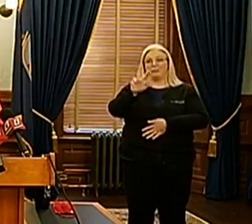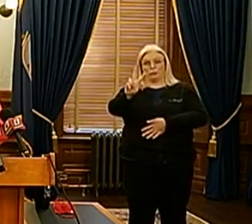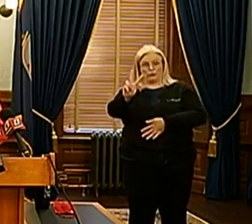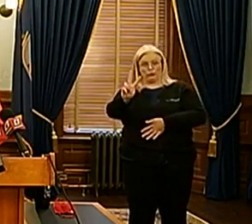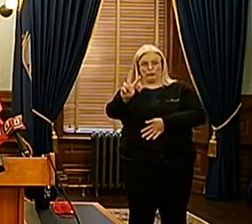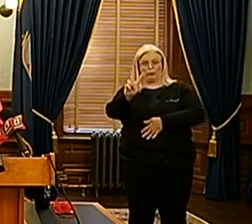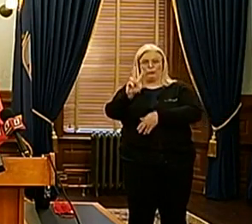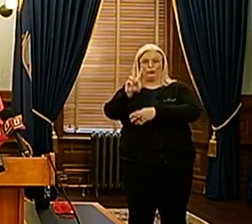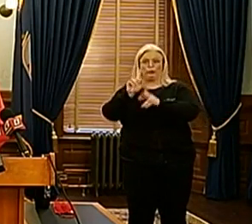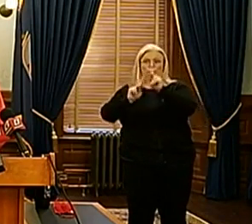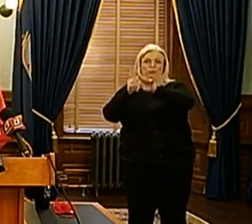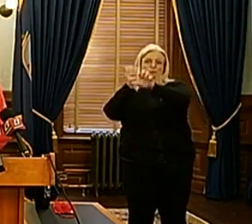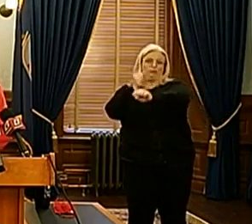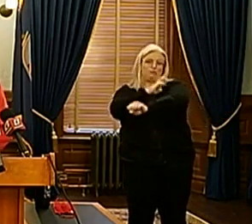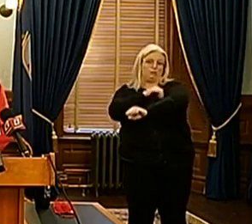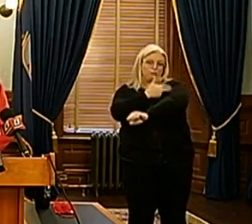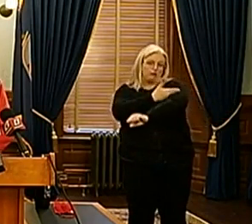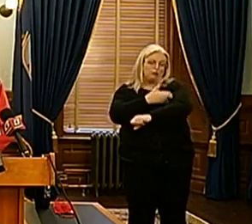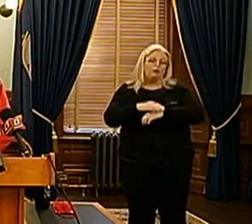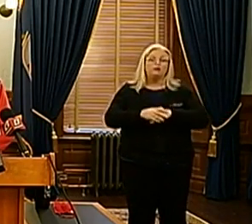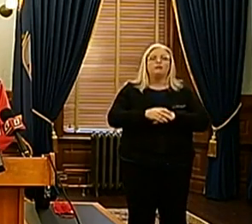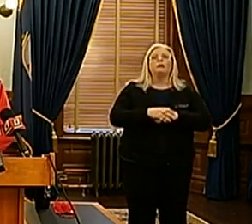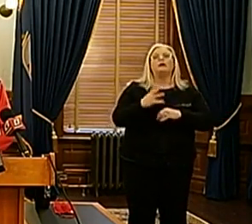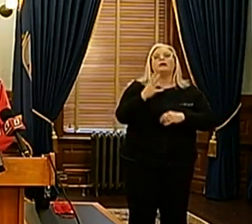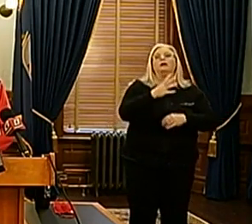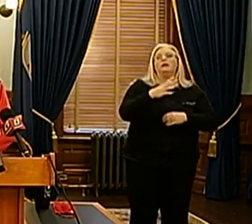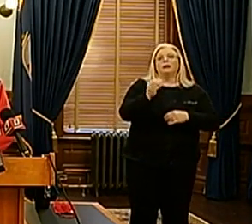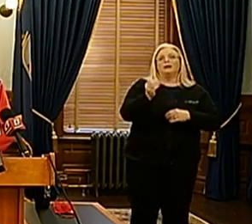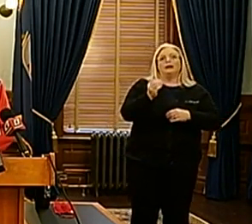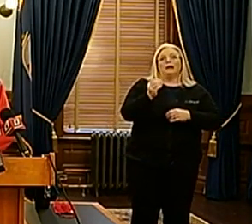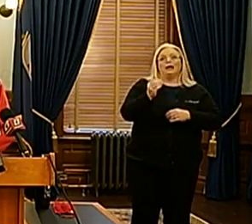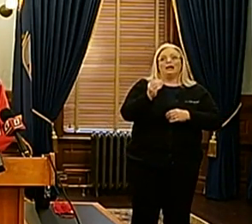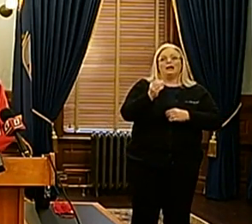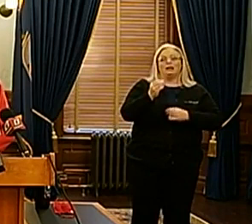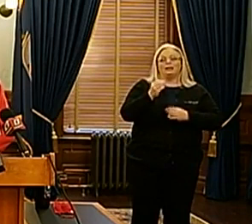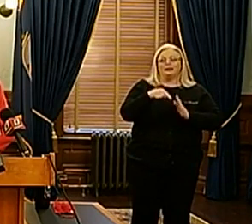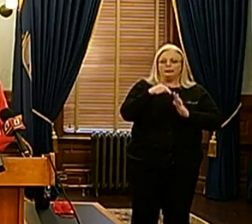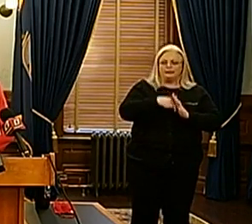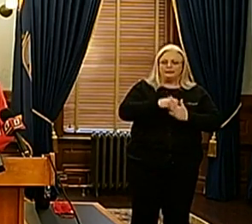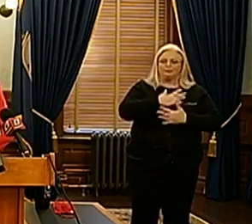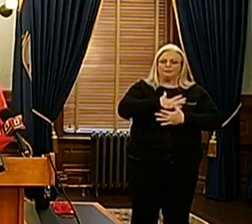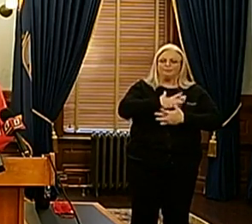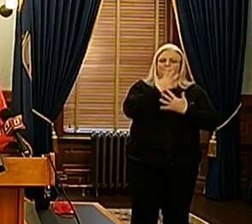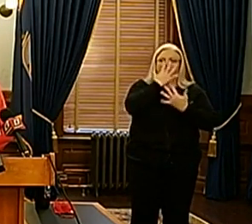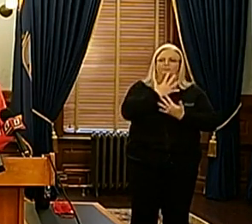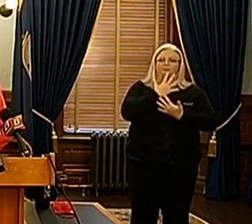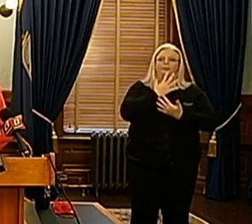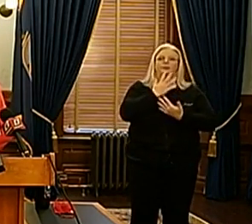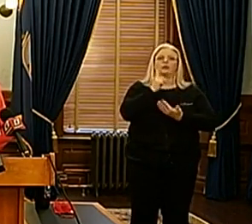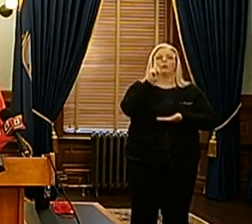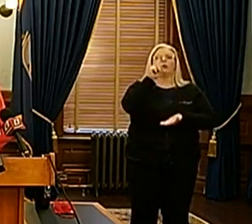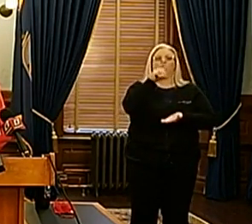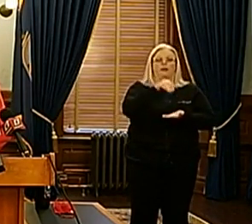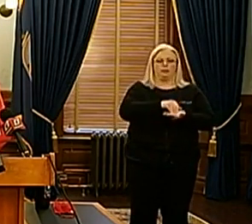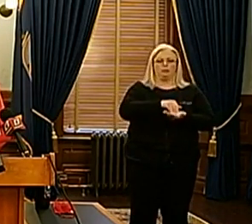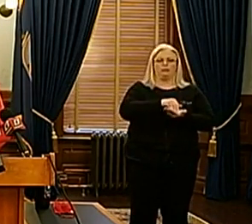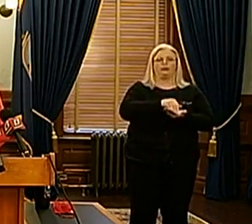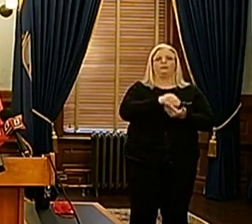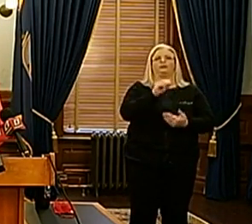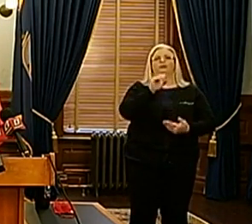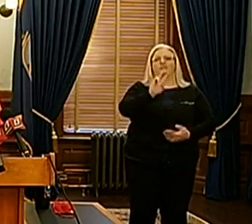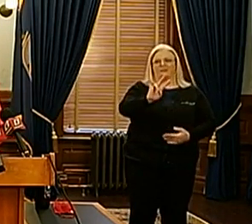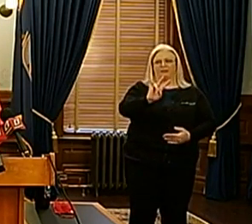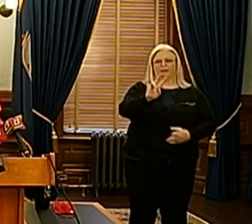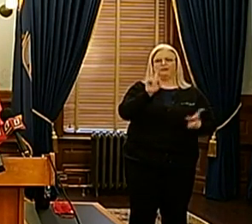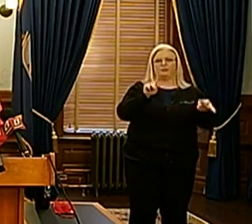3,752 hospitalizations, and it is with deep sadness that I say we have reached 1,007